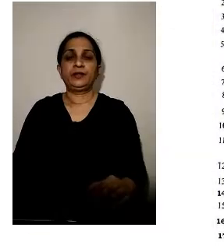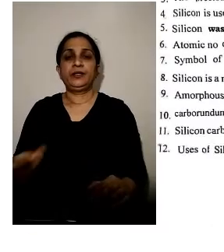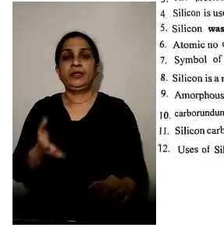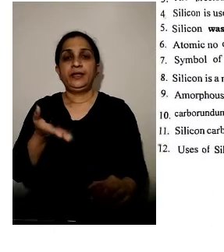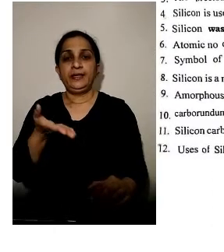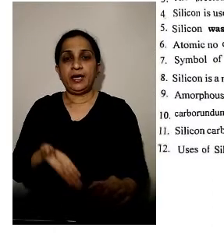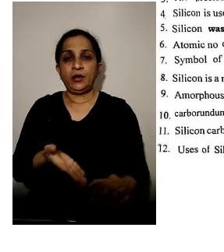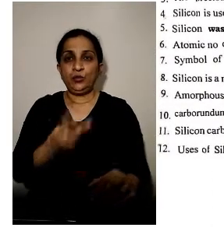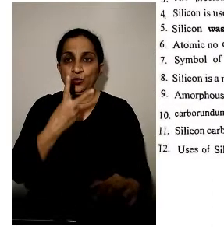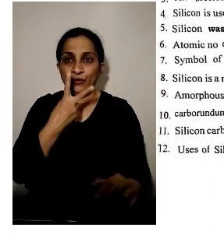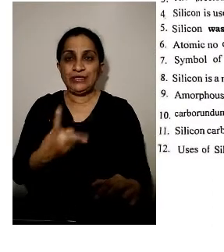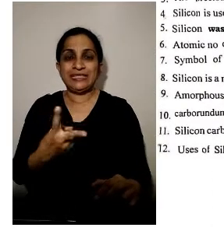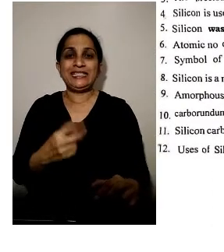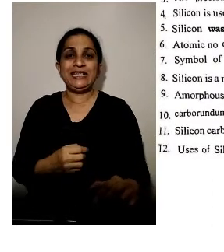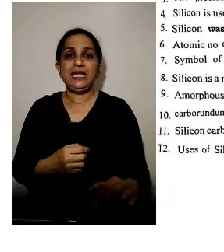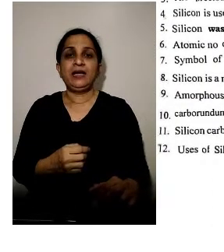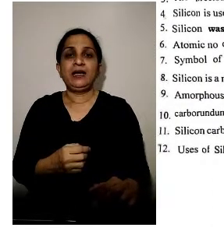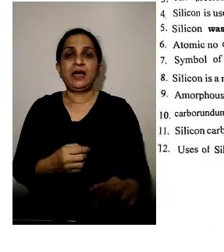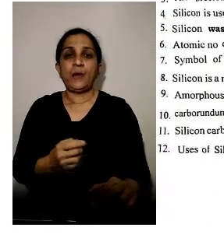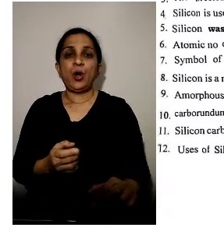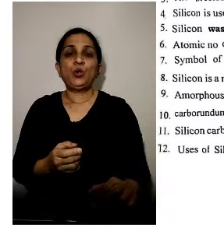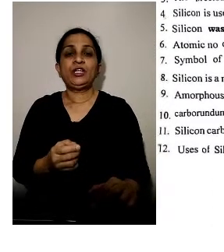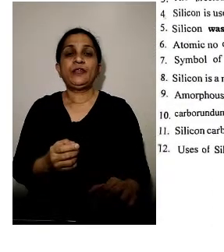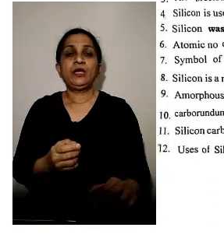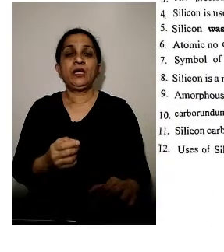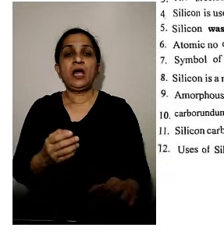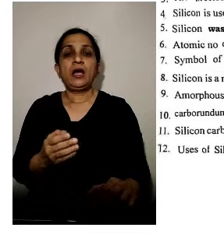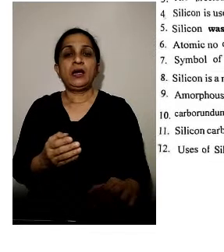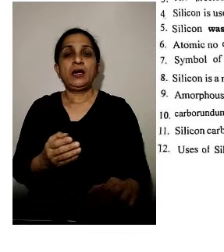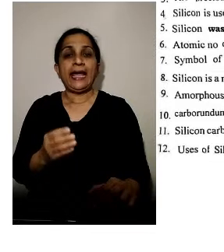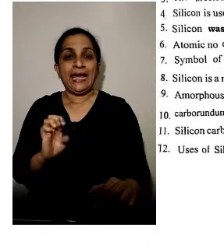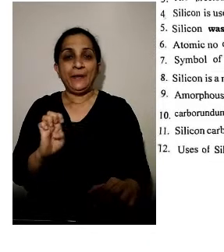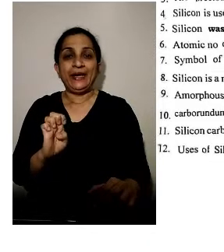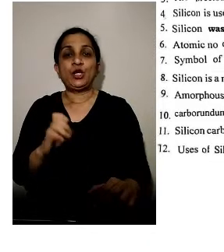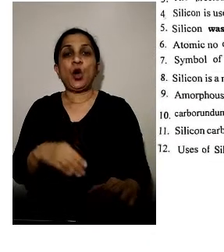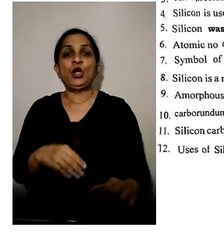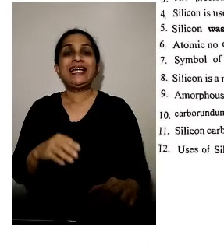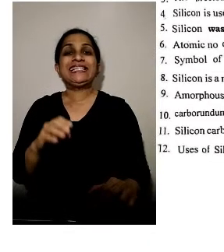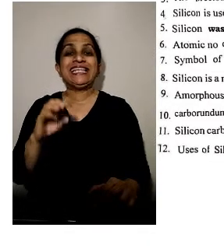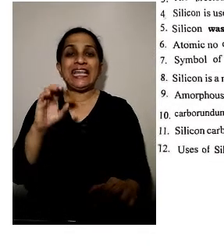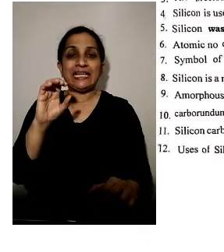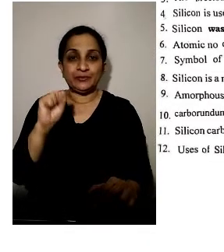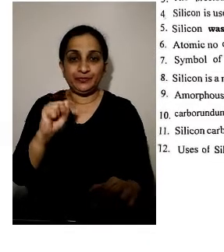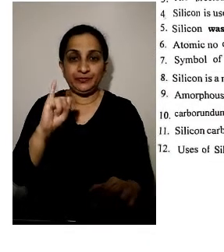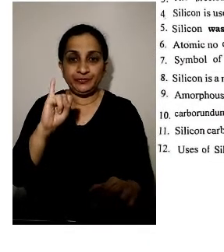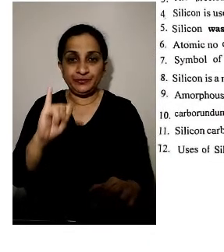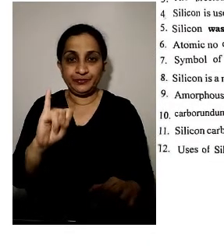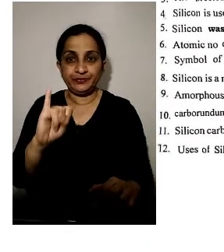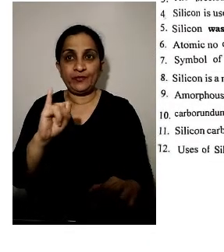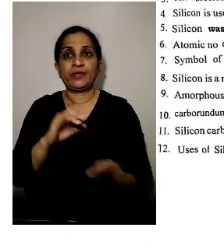the we will see about the element called silicon